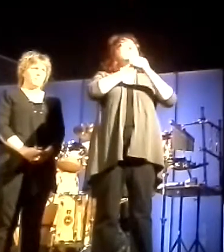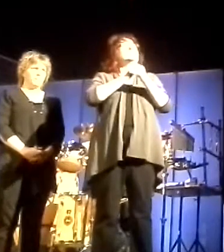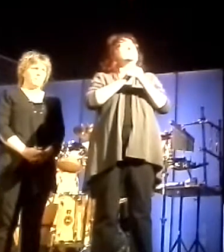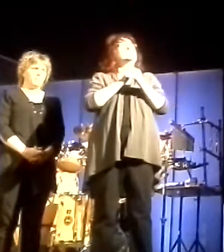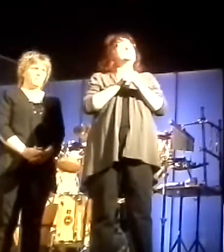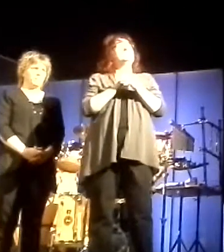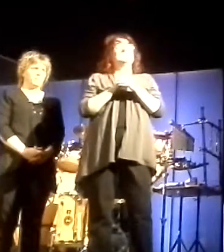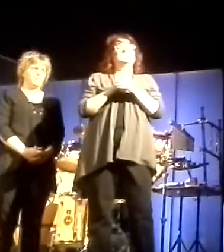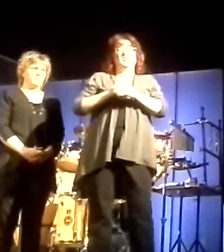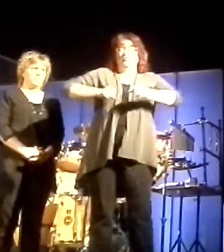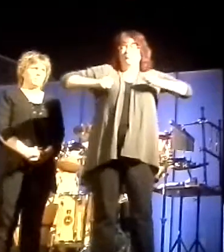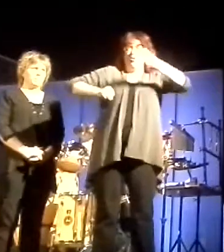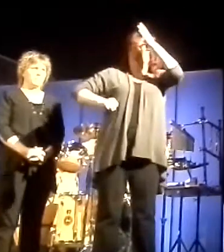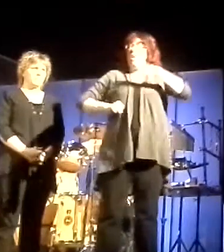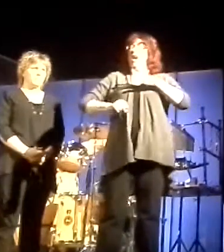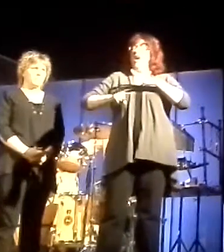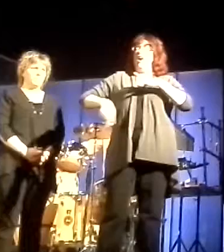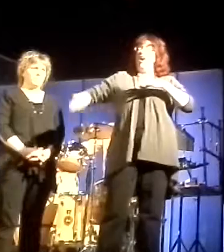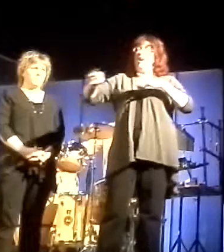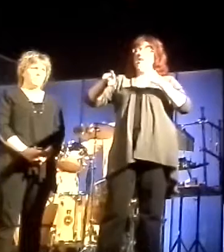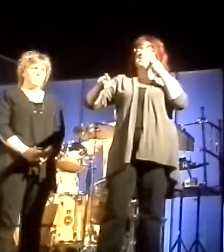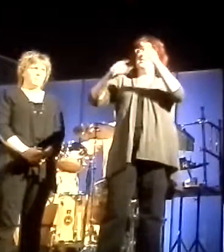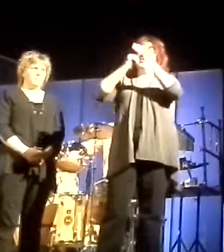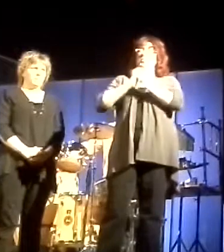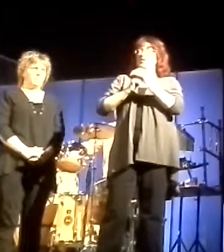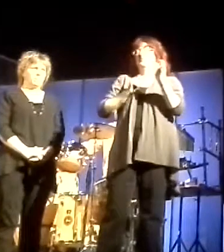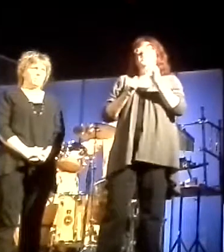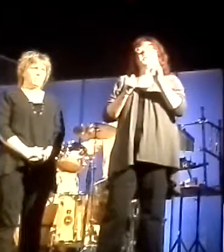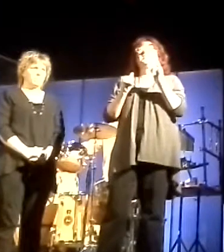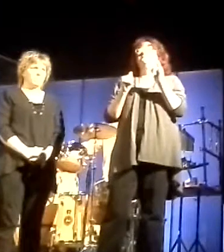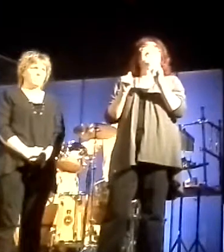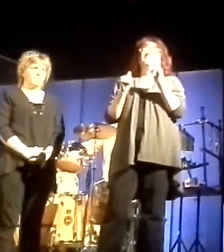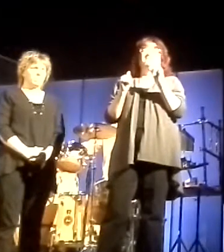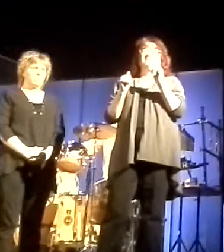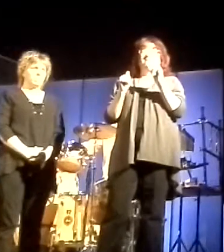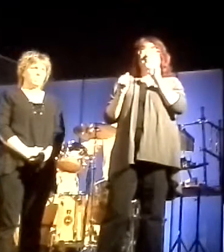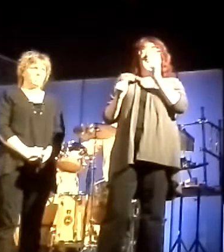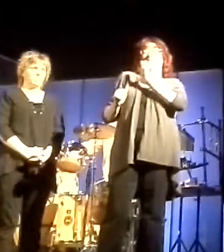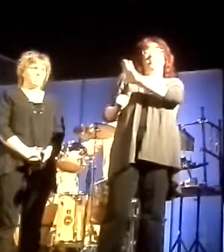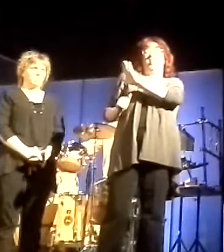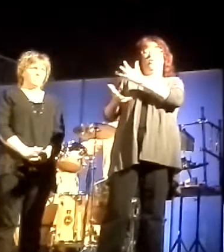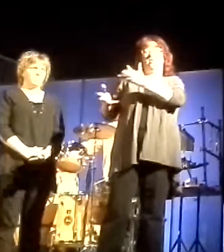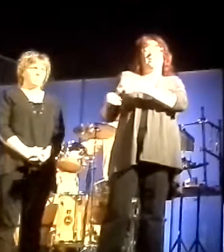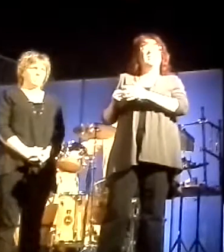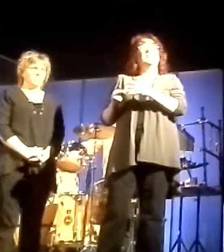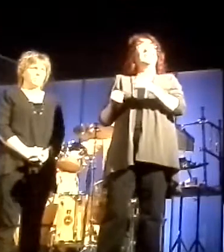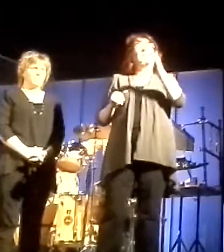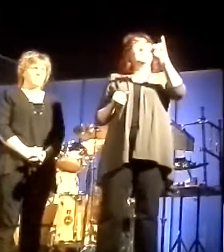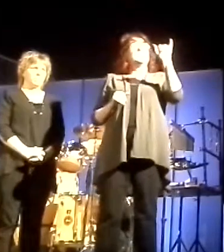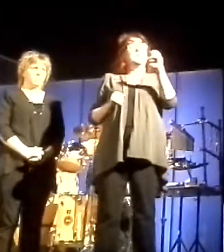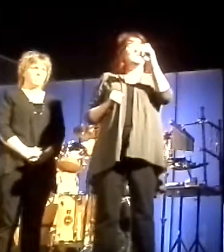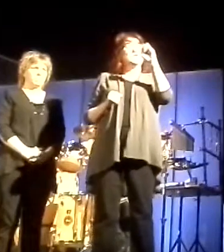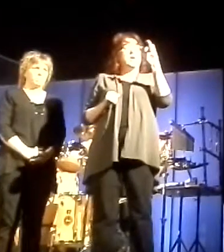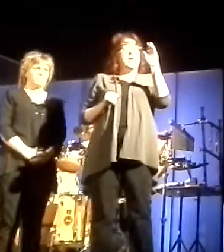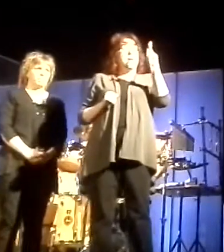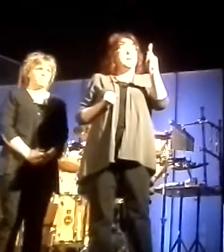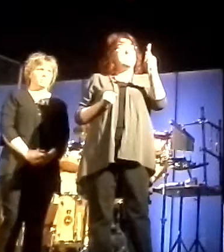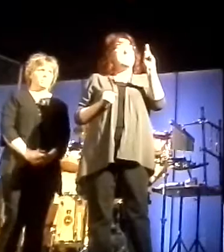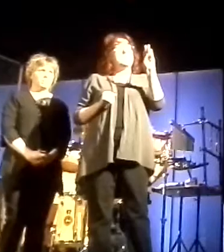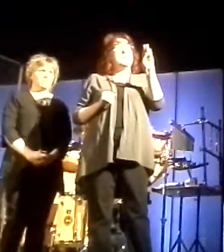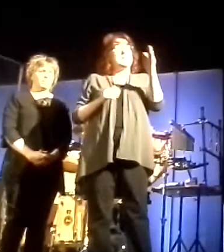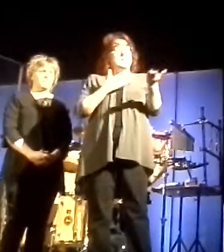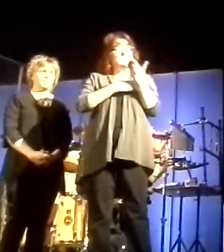Big guys, big strong guys, see worship as just not necessarily their thing. But Jacob, this morning as we were